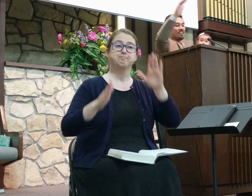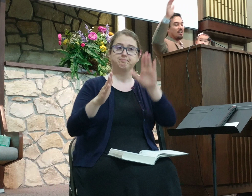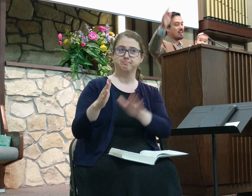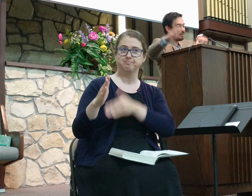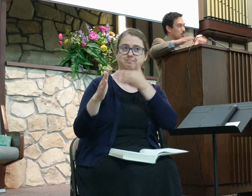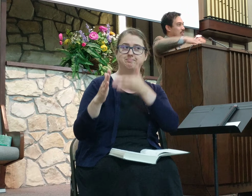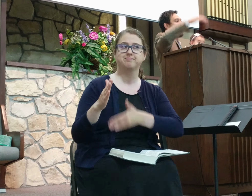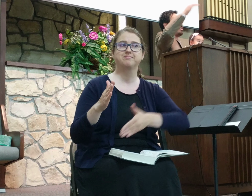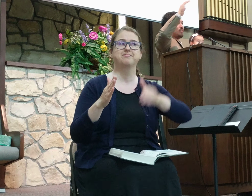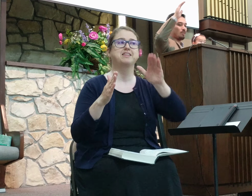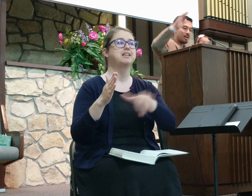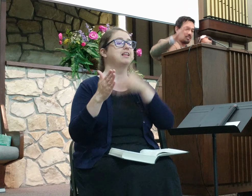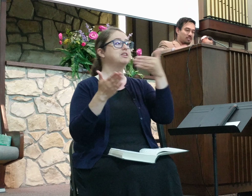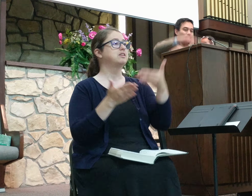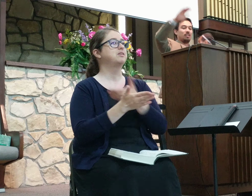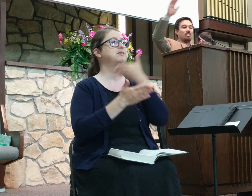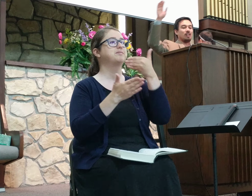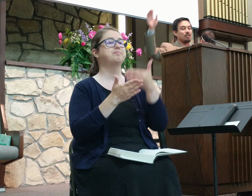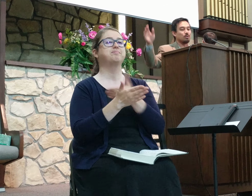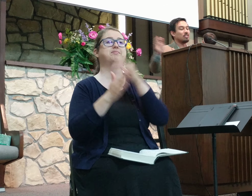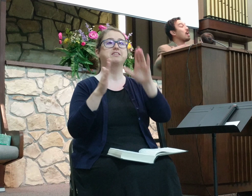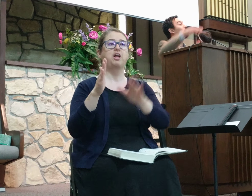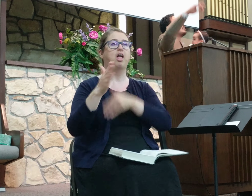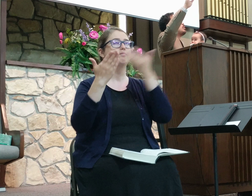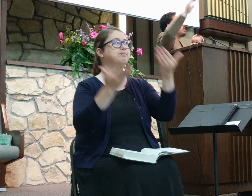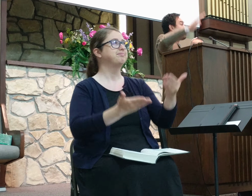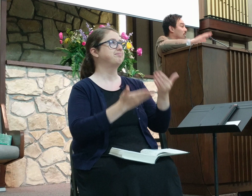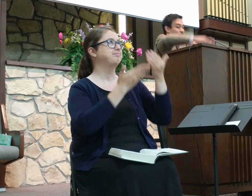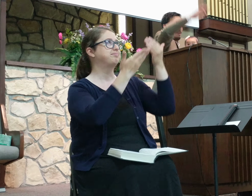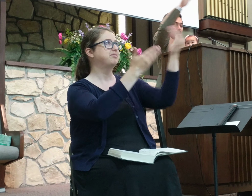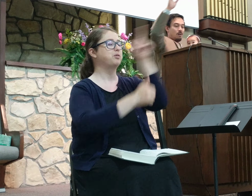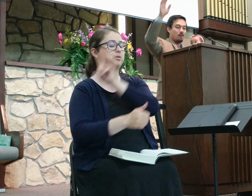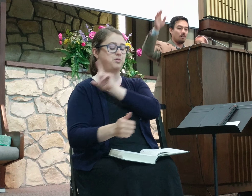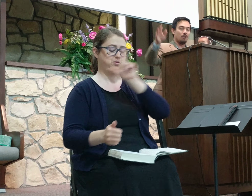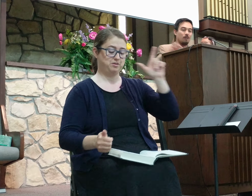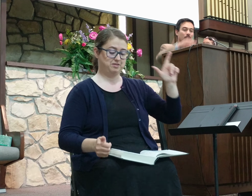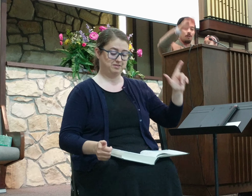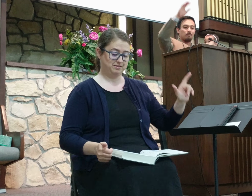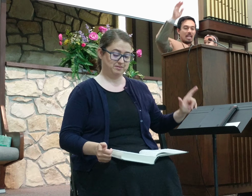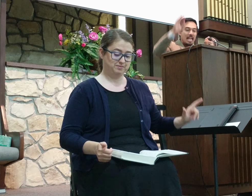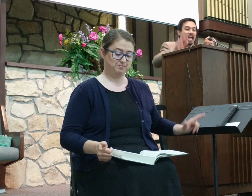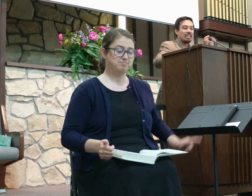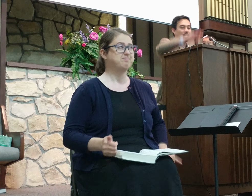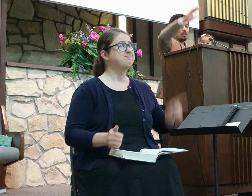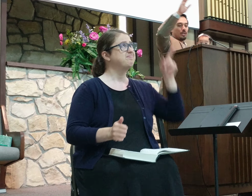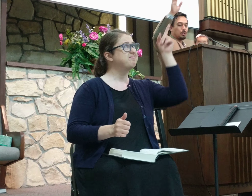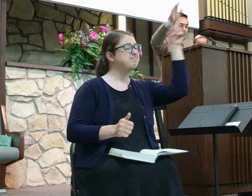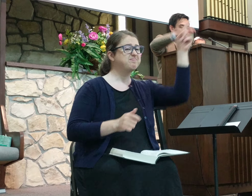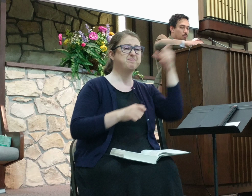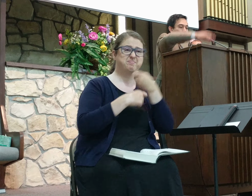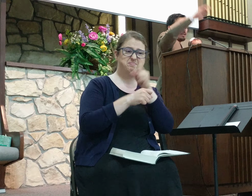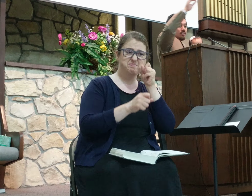Sing a new song, sing a new song, to the Lord, God said,